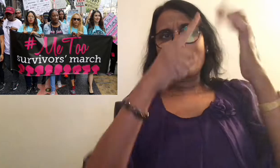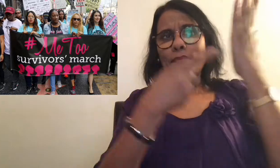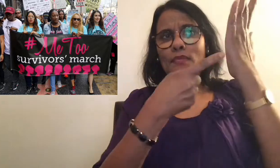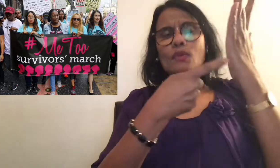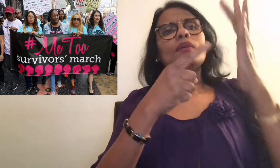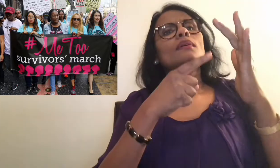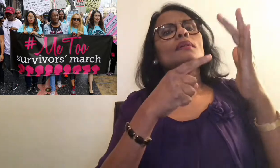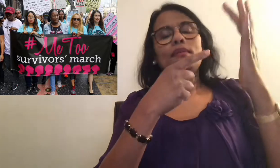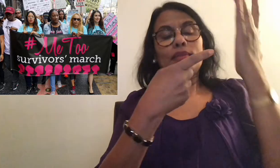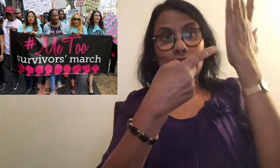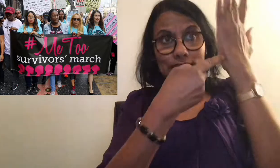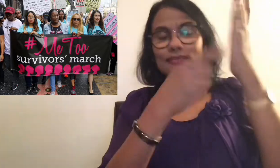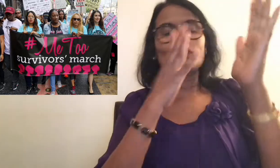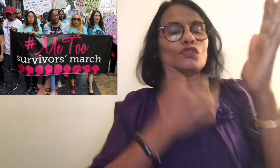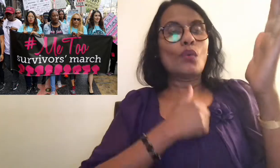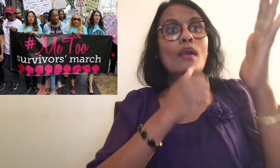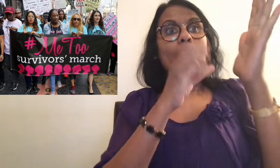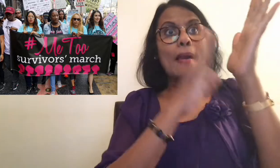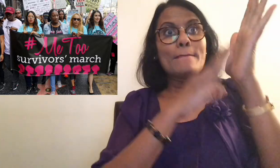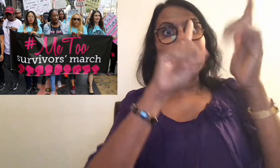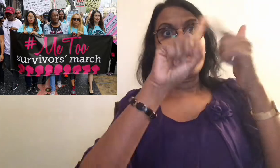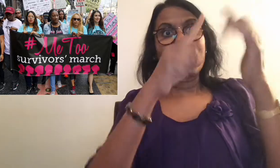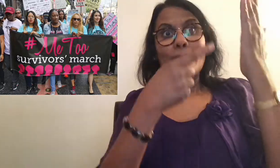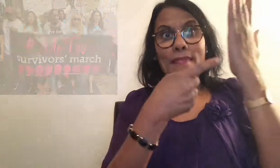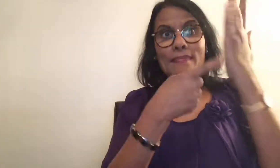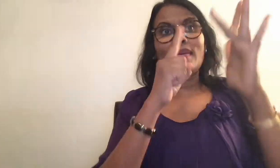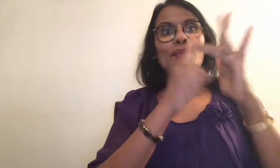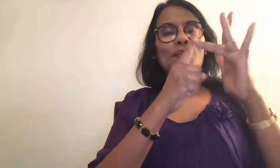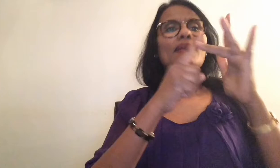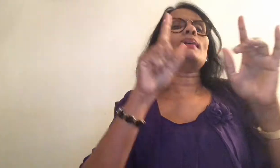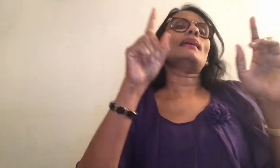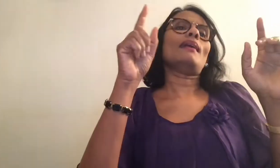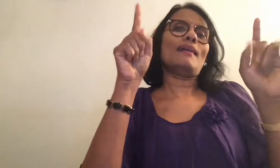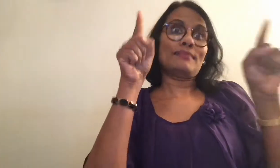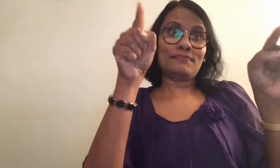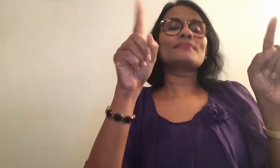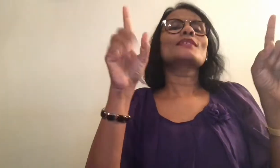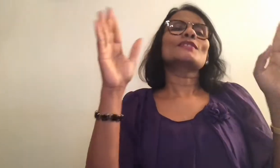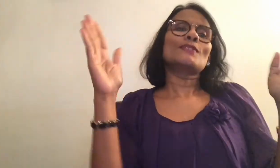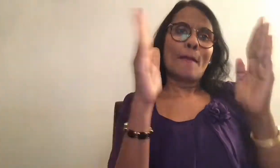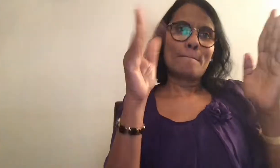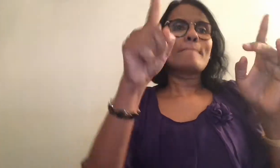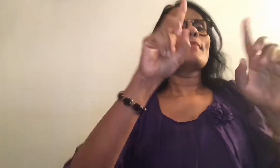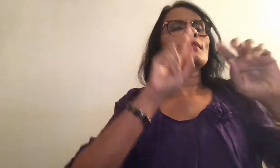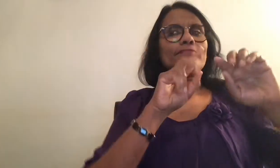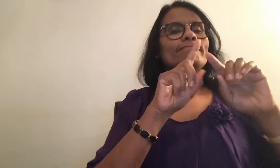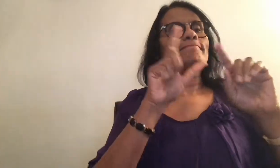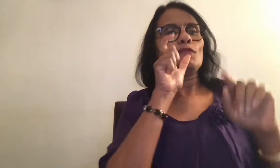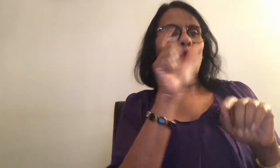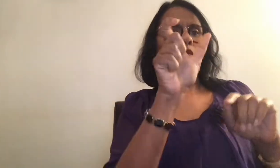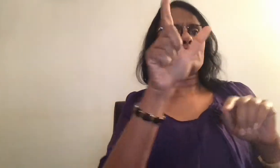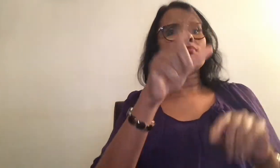It's nothing wrong with taking the time to spend those last couple of moments with your loved ones before you have to say goodbye.